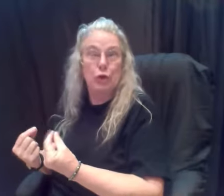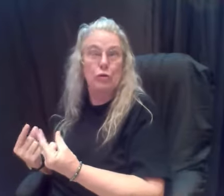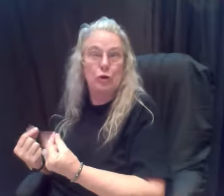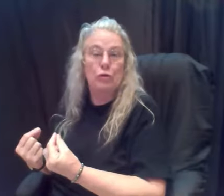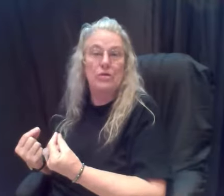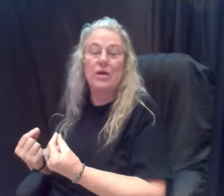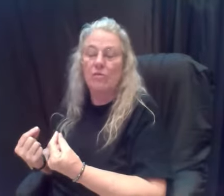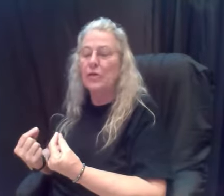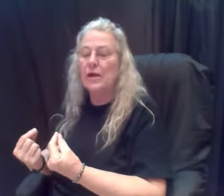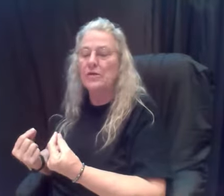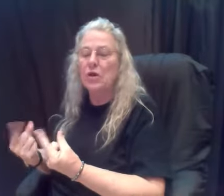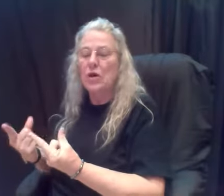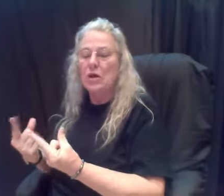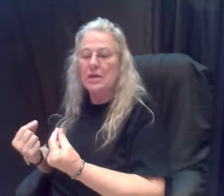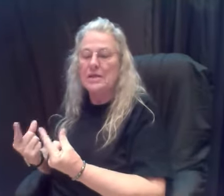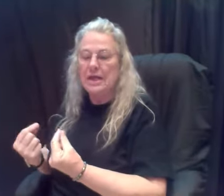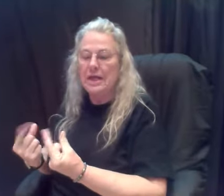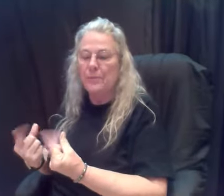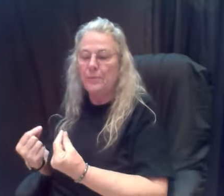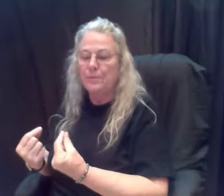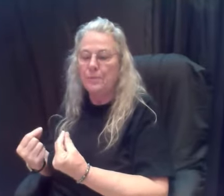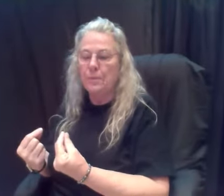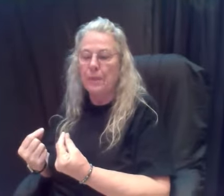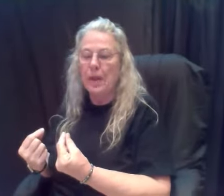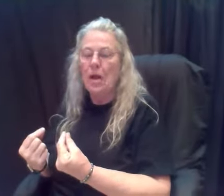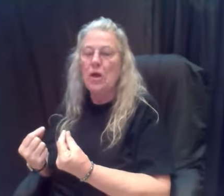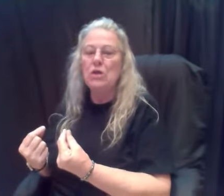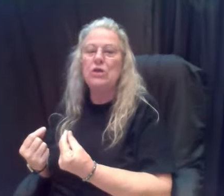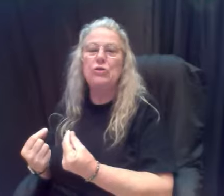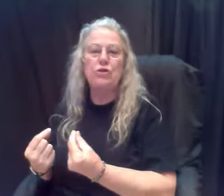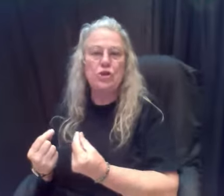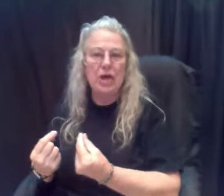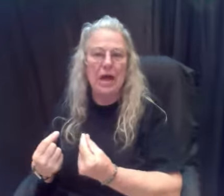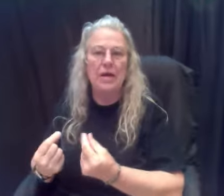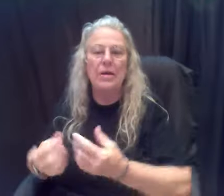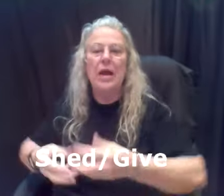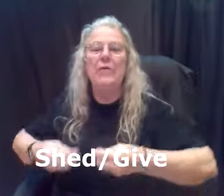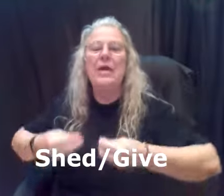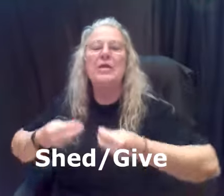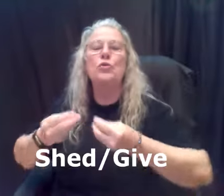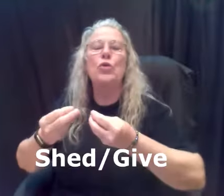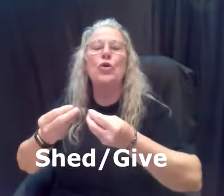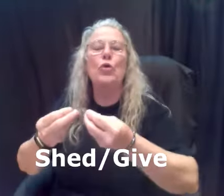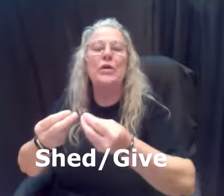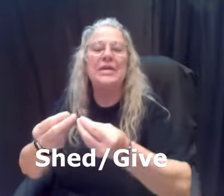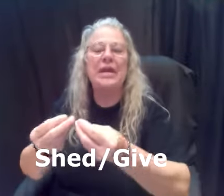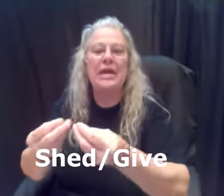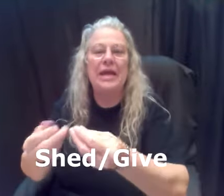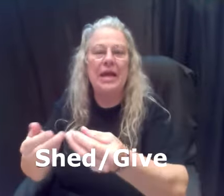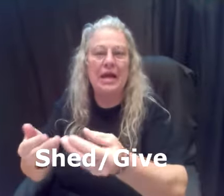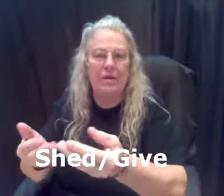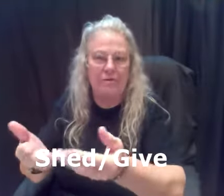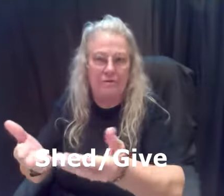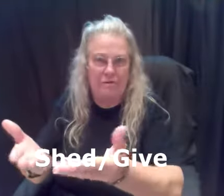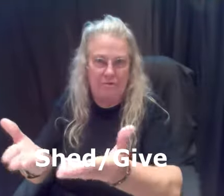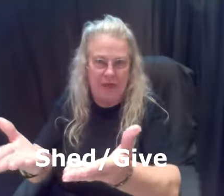do several things. Deed. To shed, and that is where you're going to give that